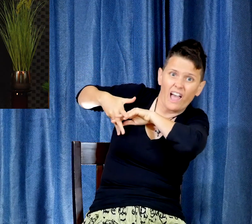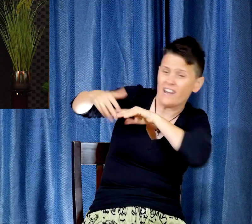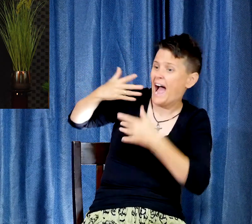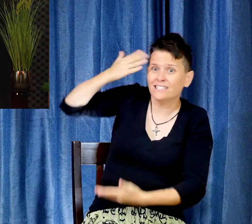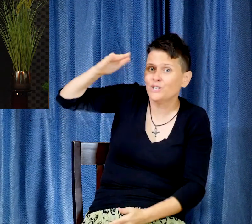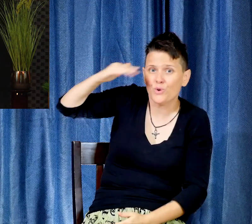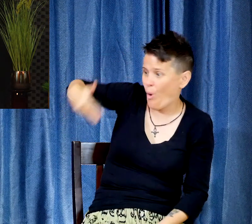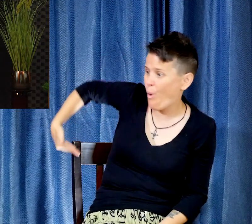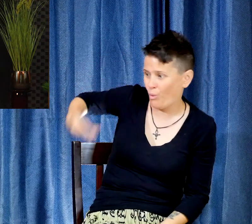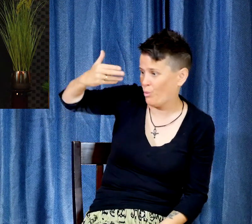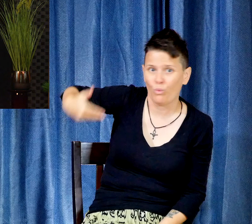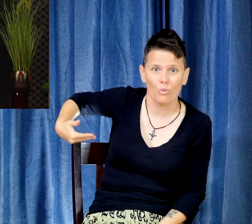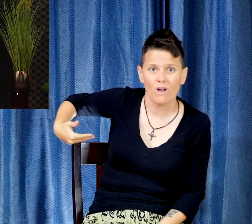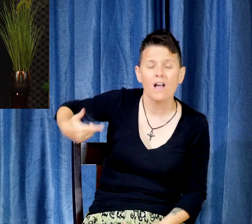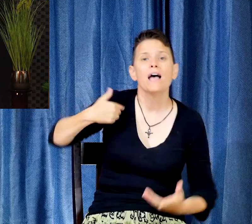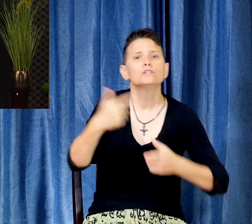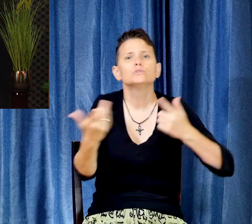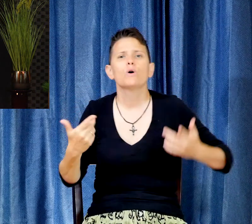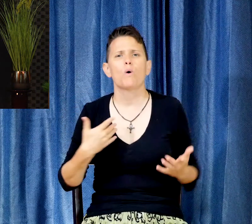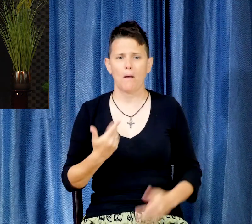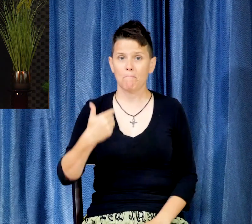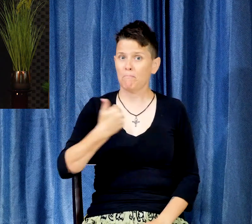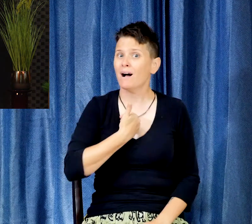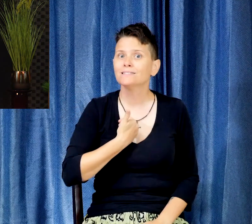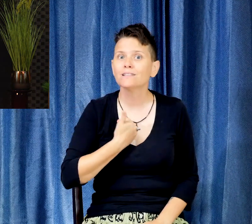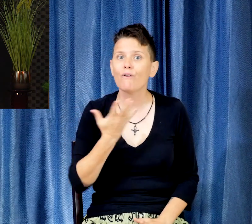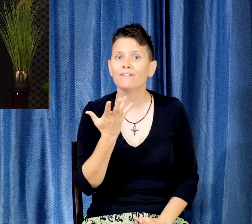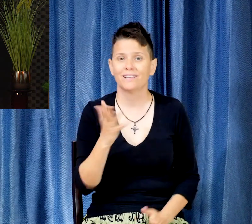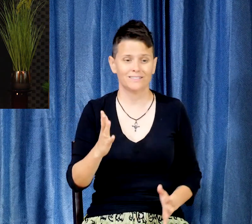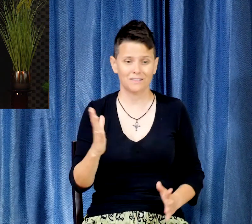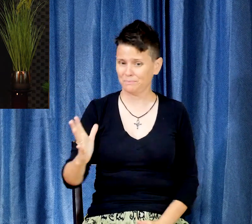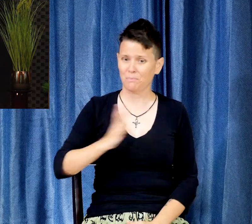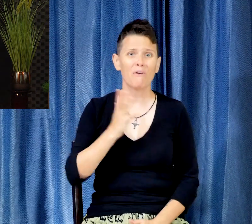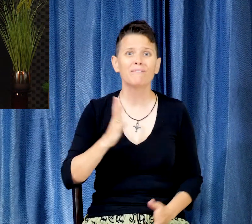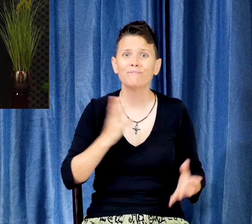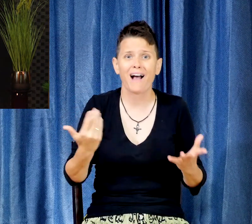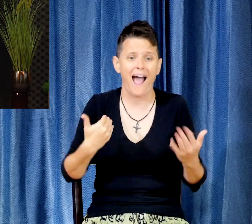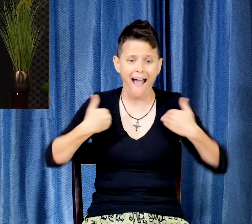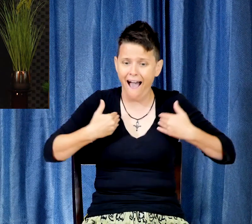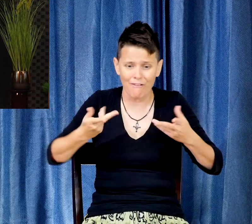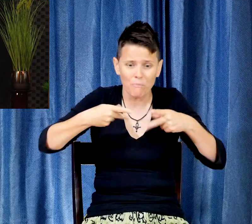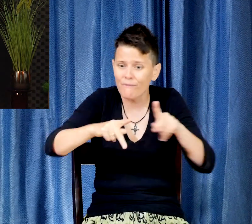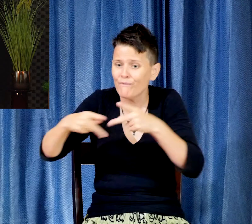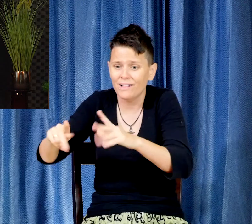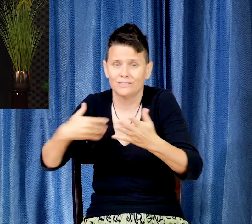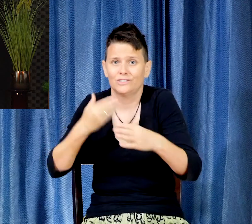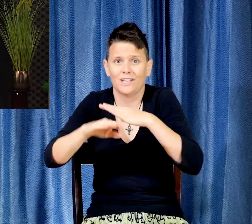do? How can I show up to help? And y'all, it's scary work. It's vulnerable